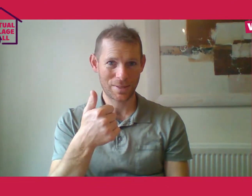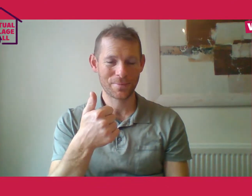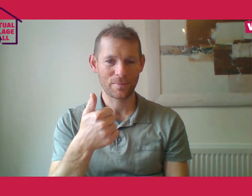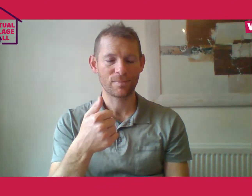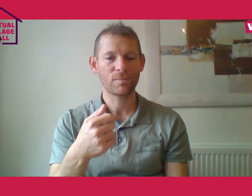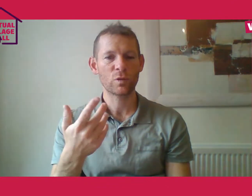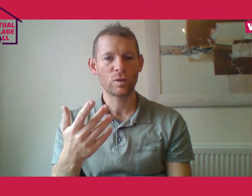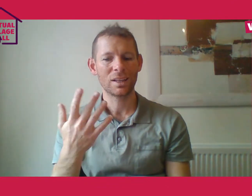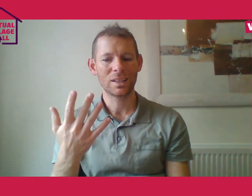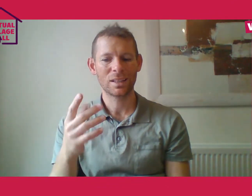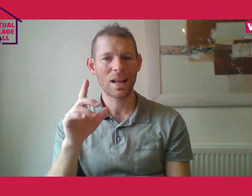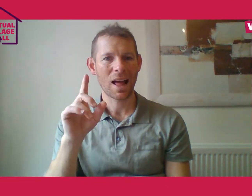Okay.